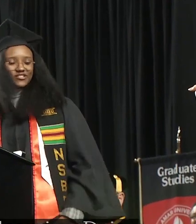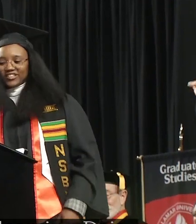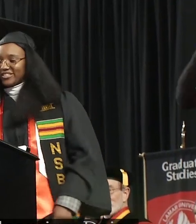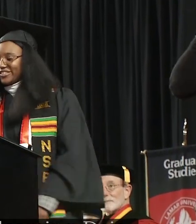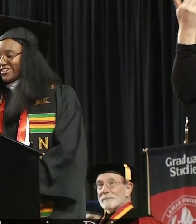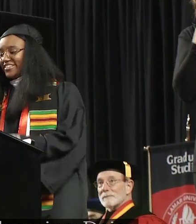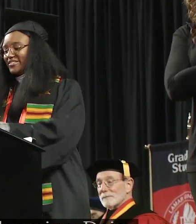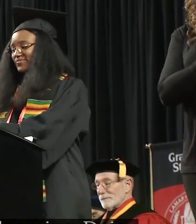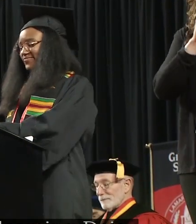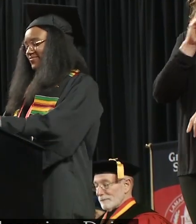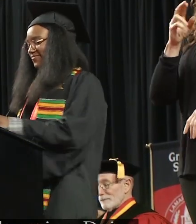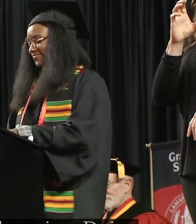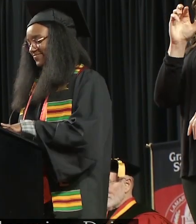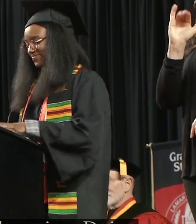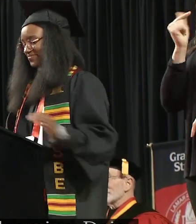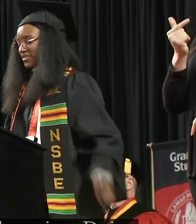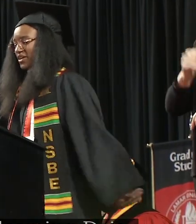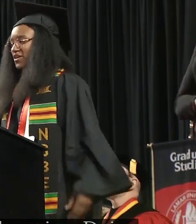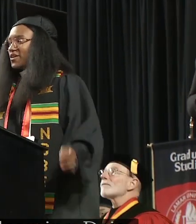Thank you, Dr. Craig.